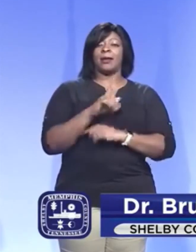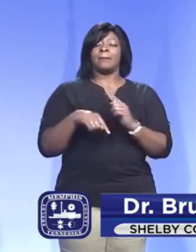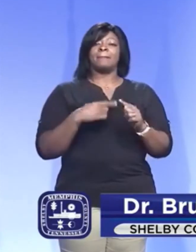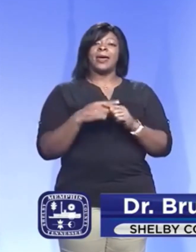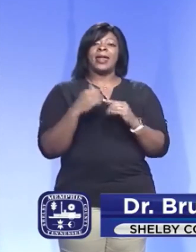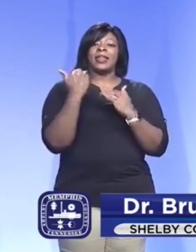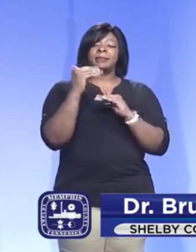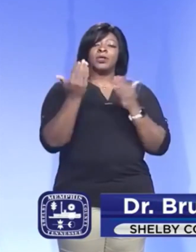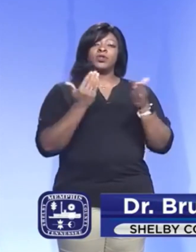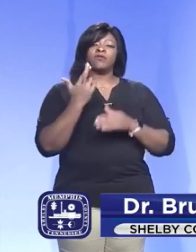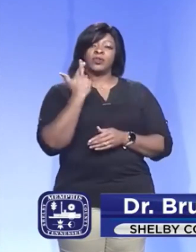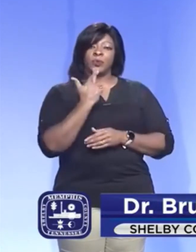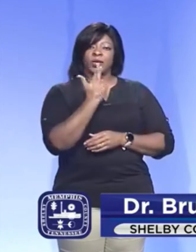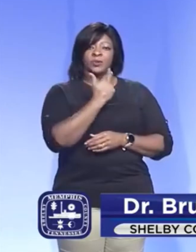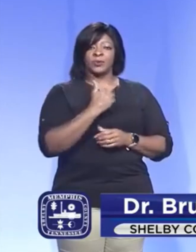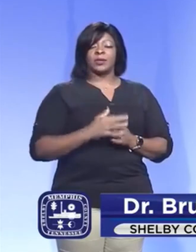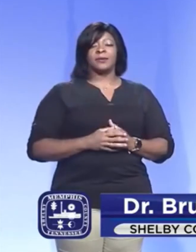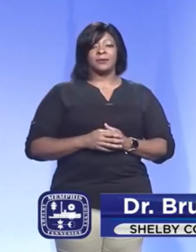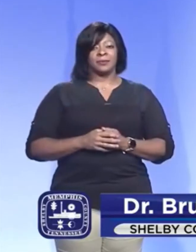service restaurants.